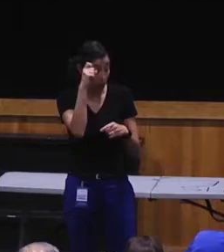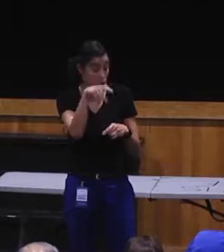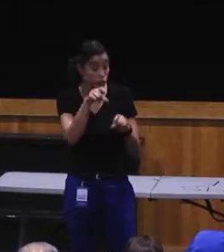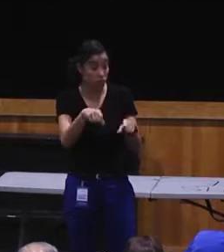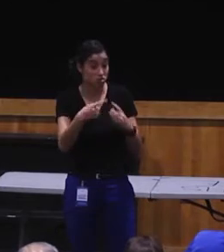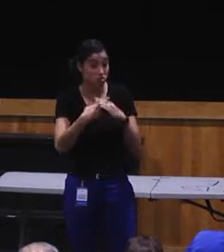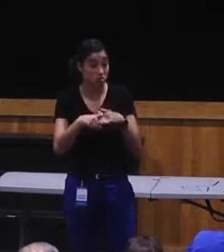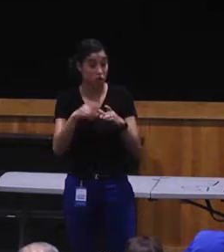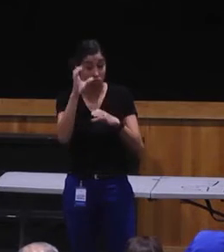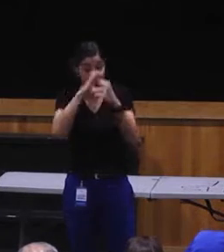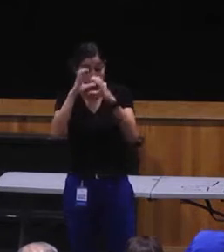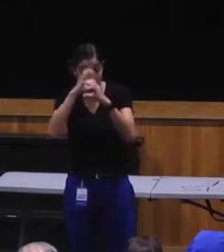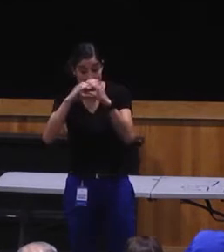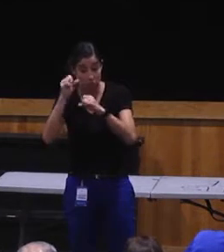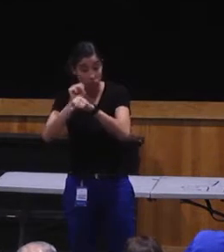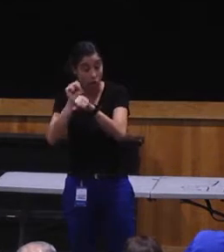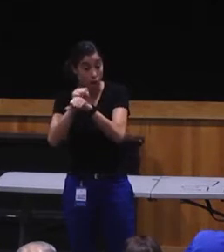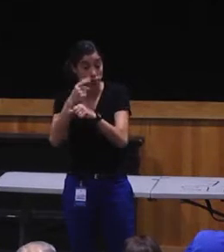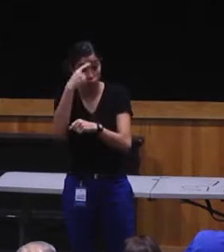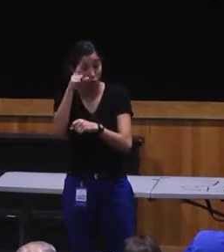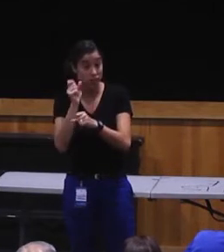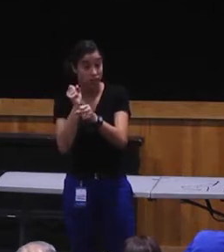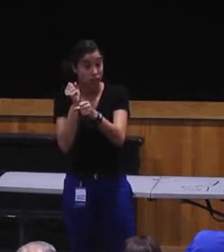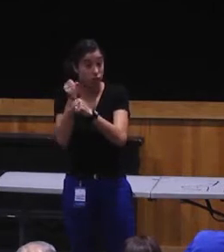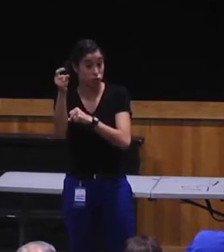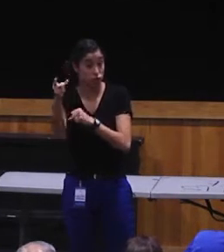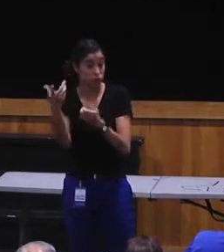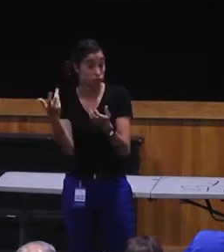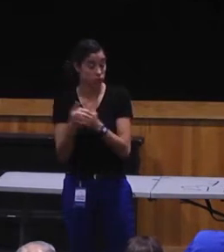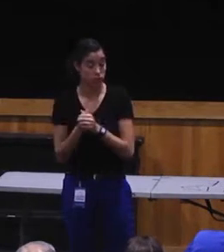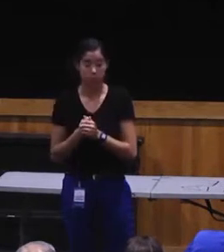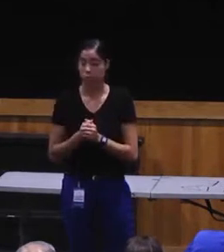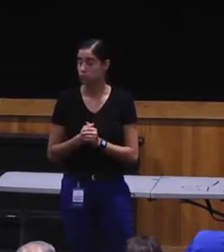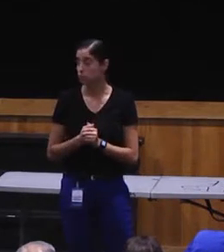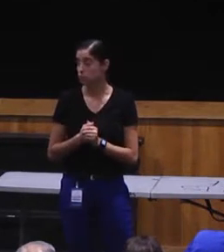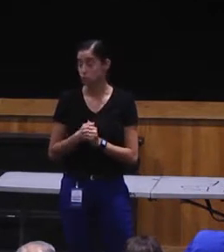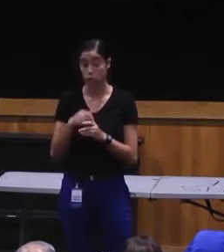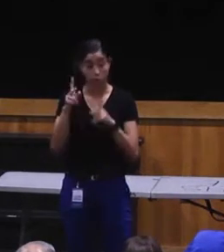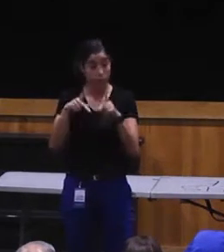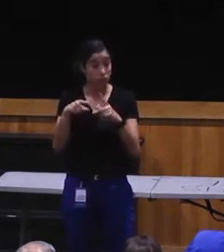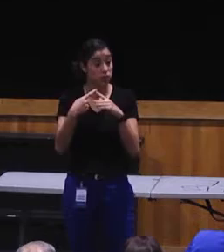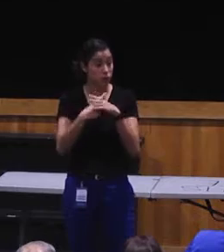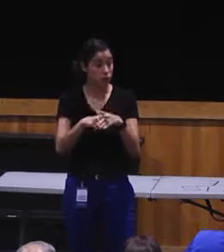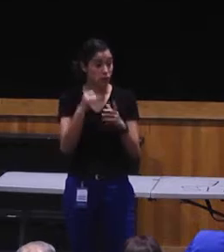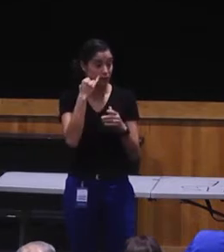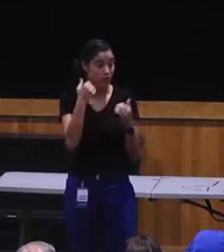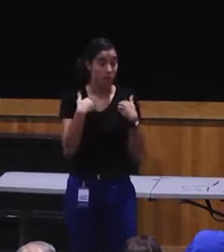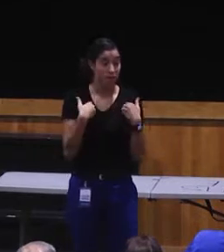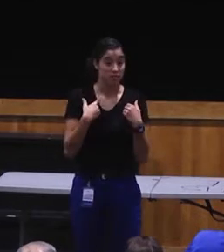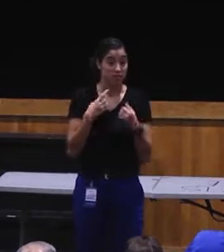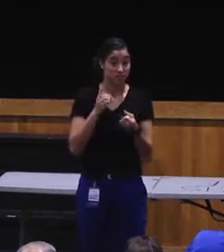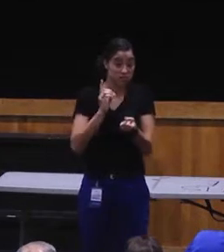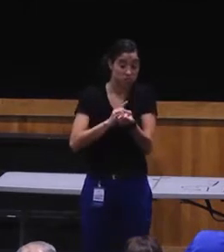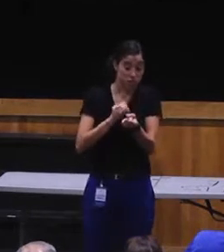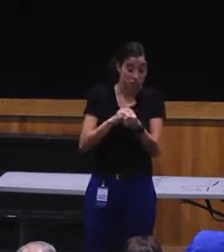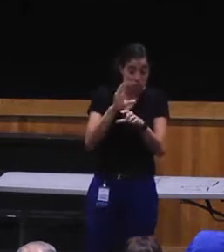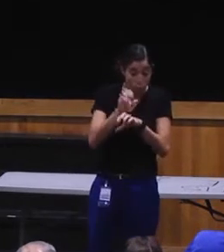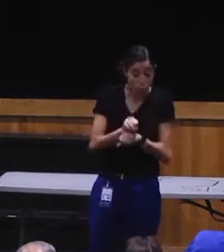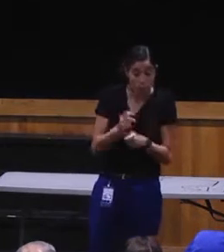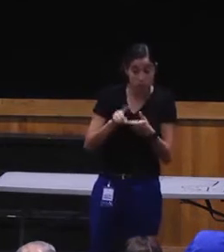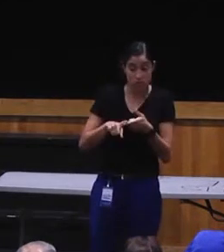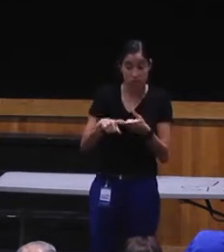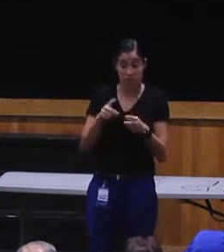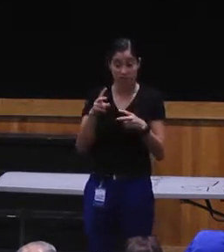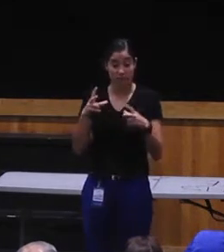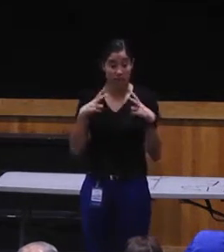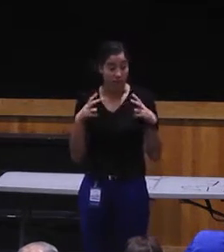next year. The system takes absences 365 days out. So people can start if they have doctor's appointments or if they've planned vacations or whatnot.